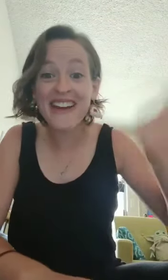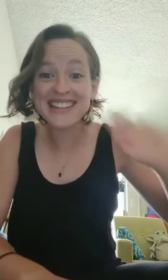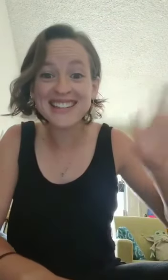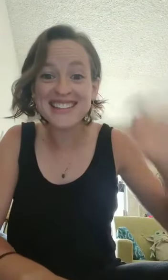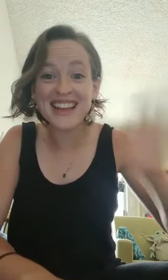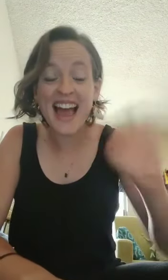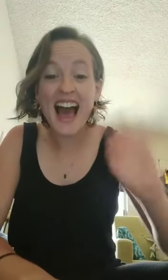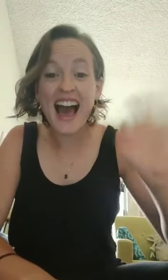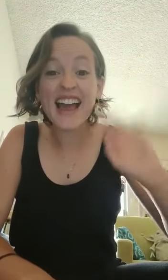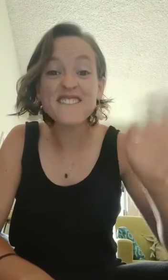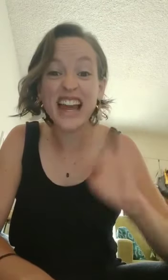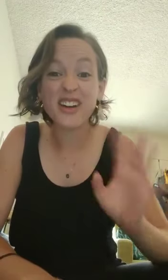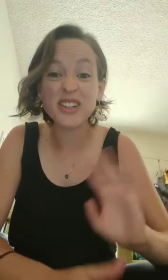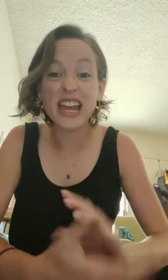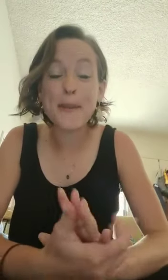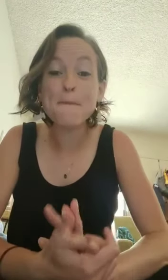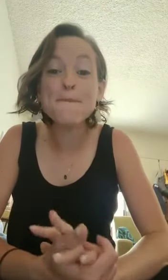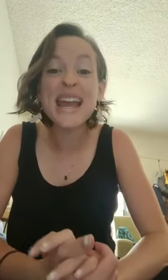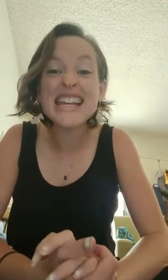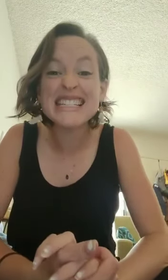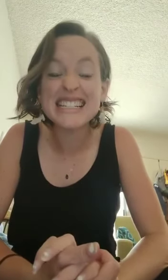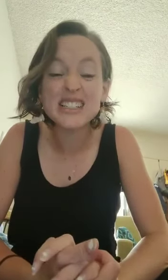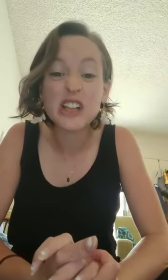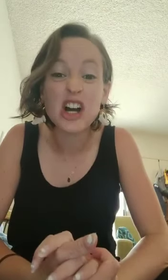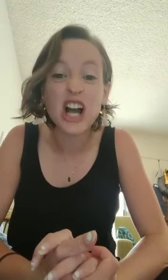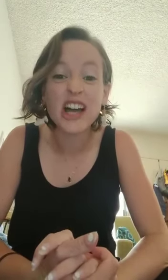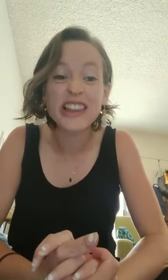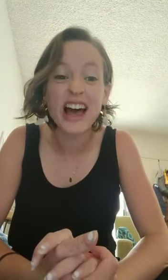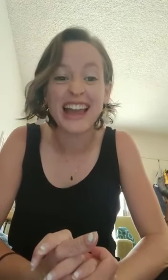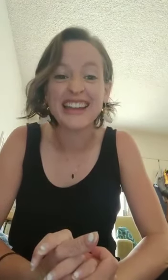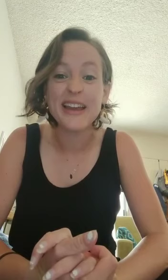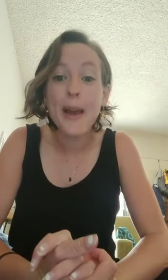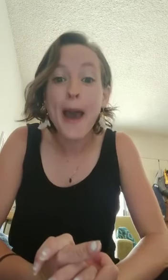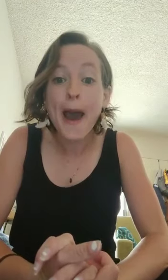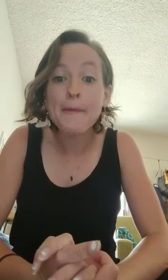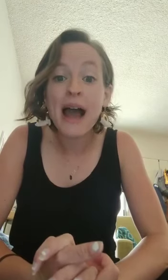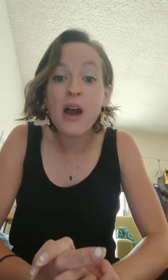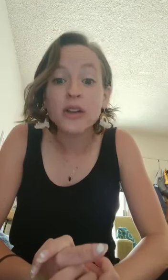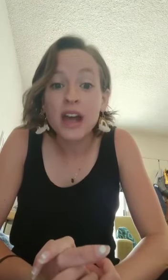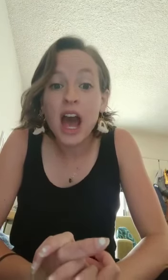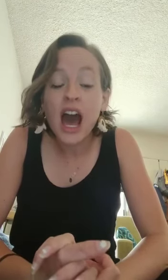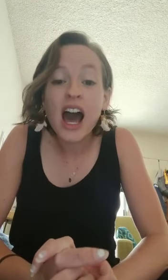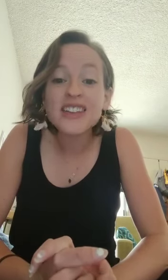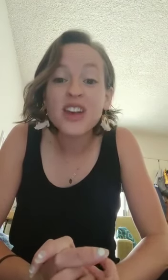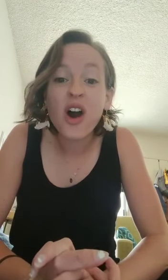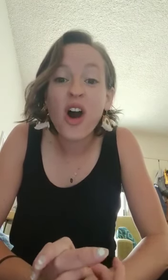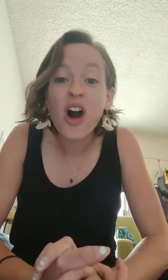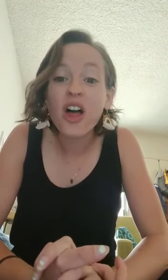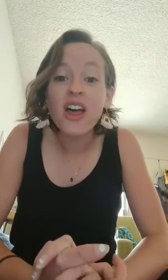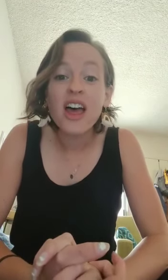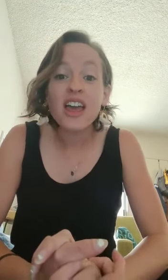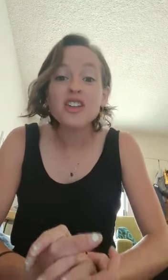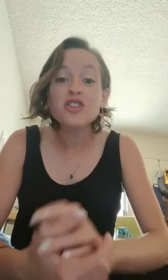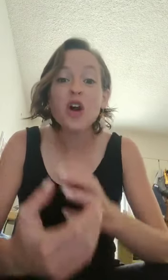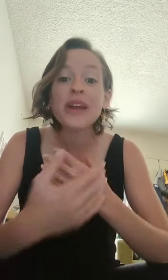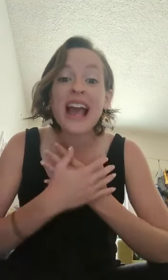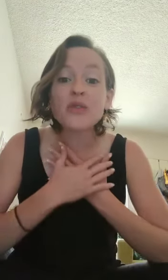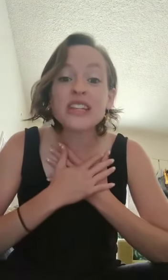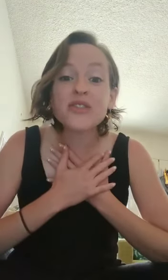Hi friends! I found an amazing song online about us all knowing how different